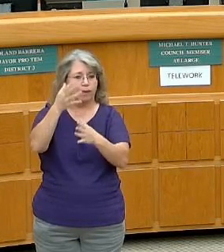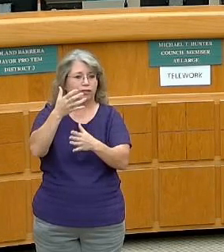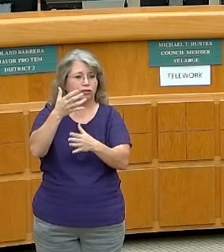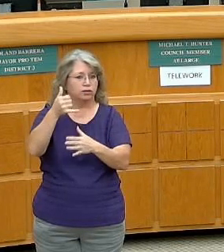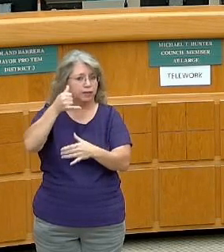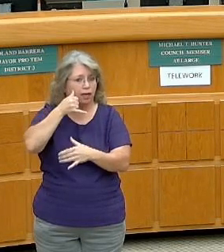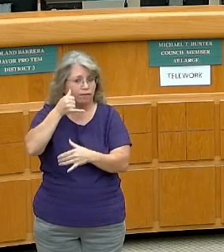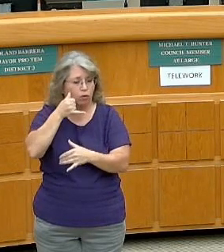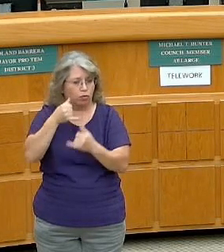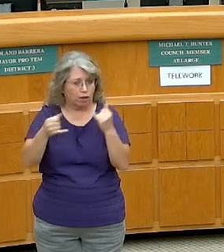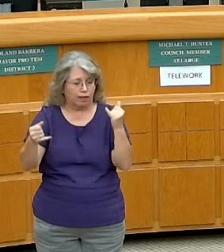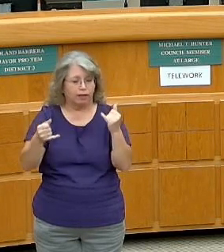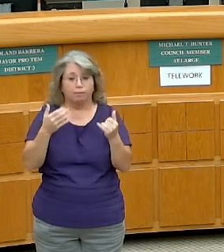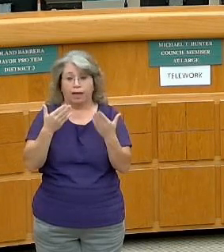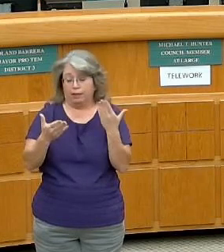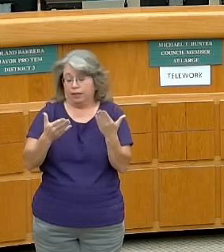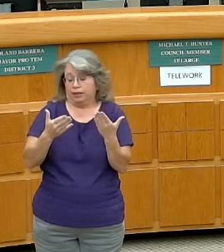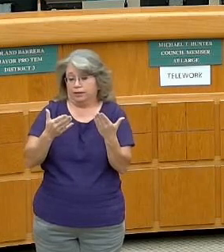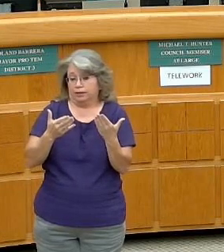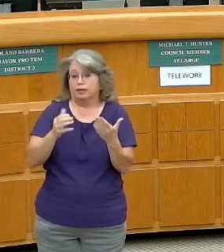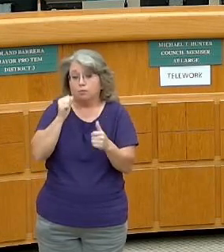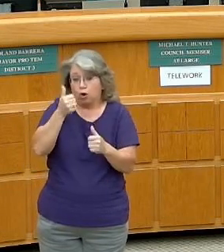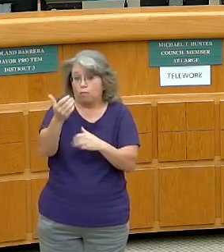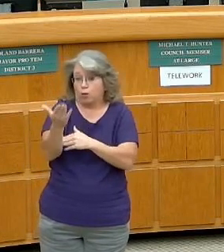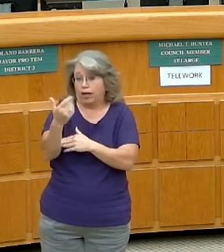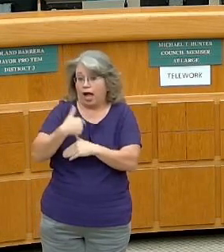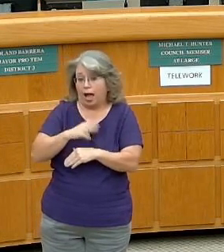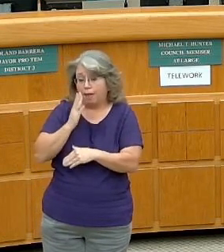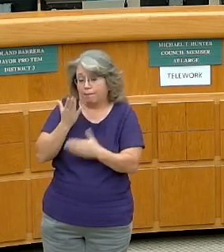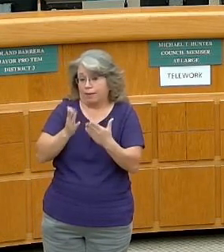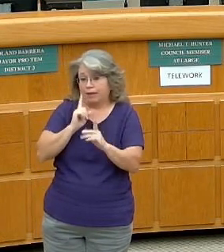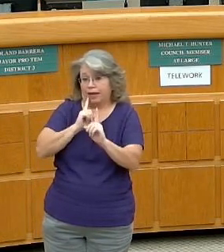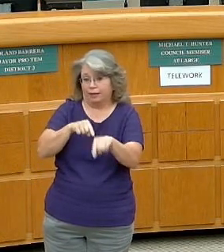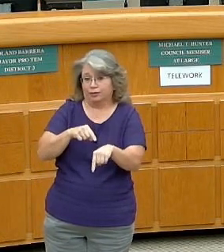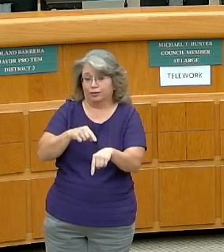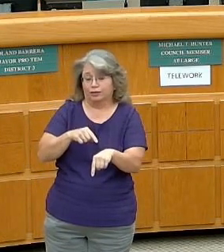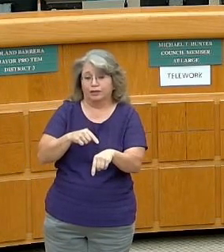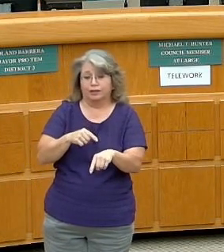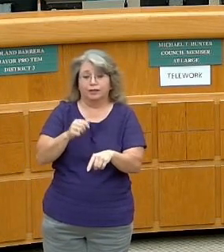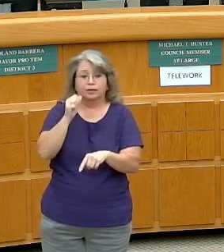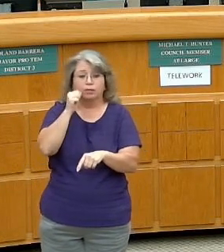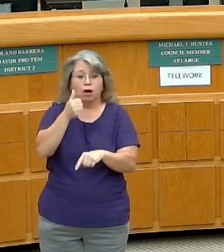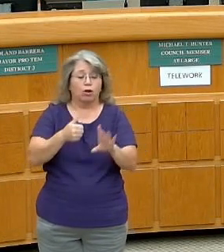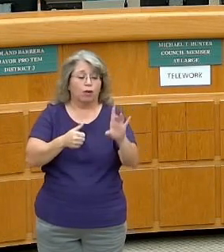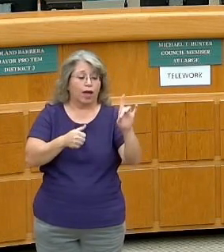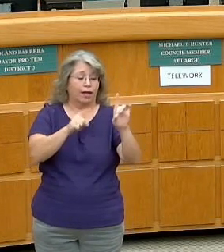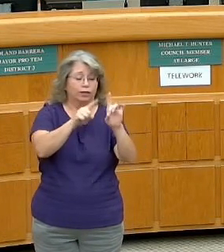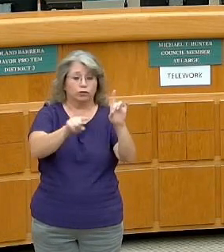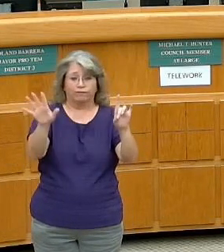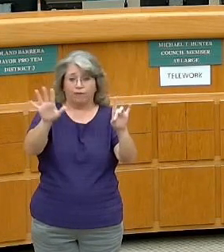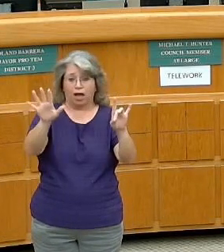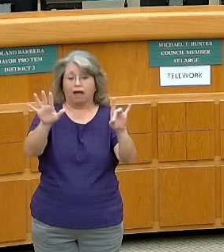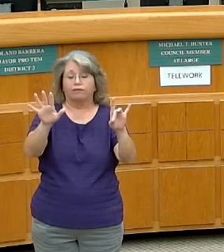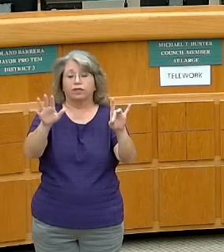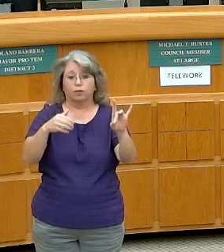get me again tomorrow morning. Tomorrow I'm on duty. So from 8 a.m. to 5 p.m., we have the phone